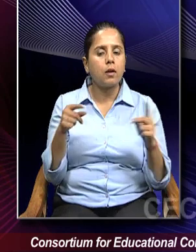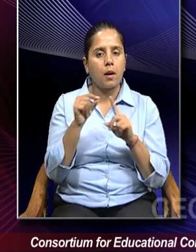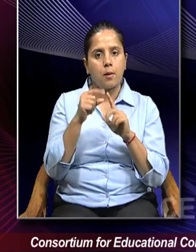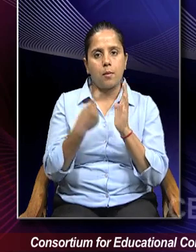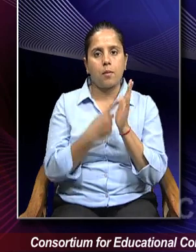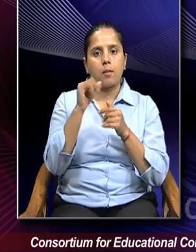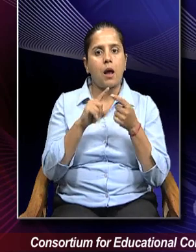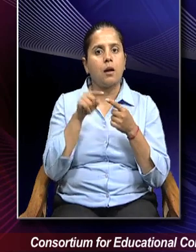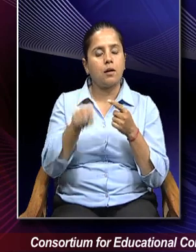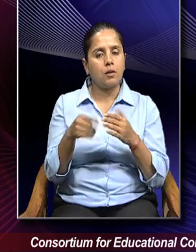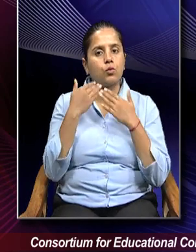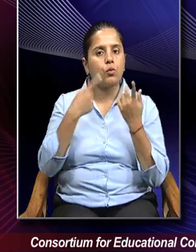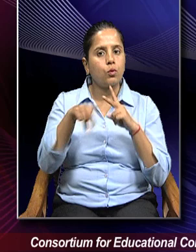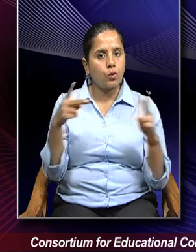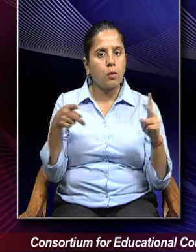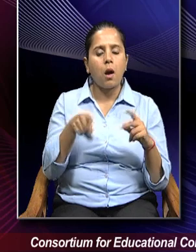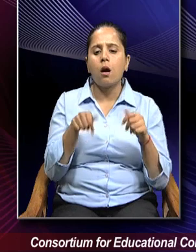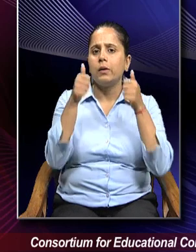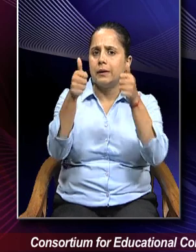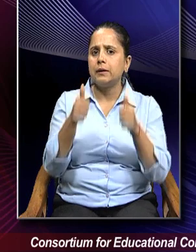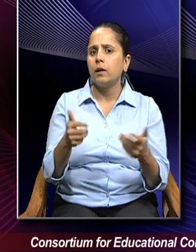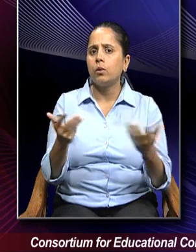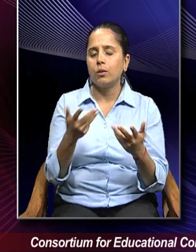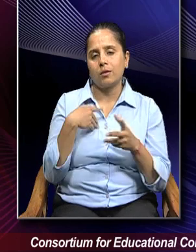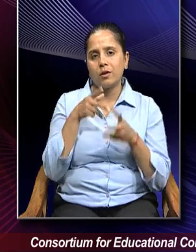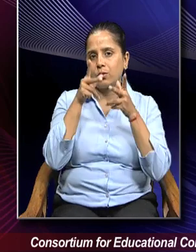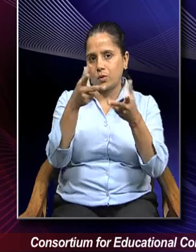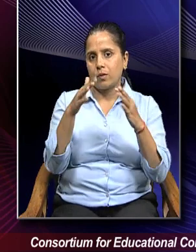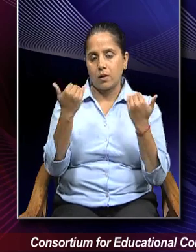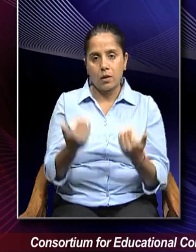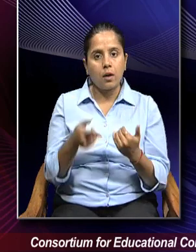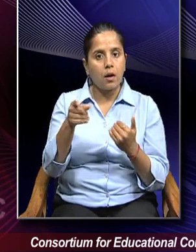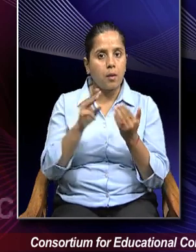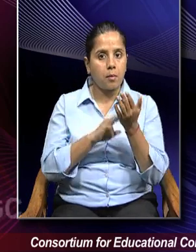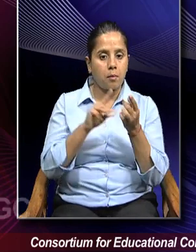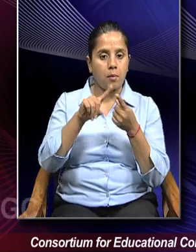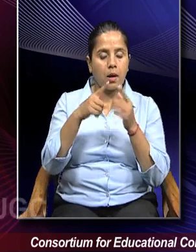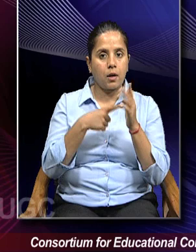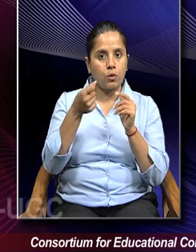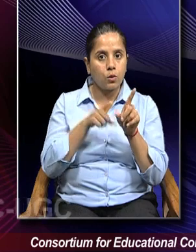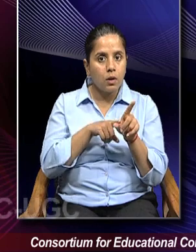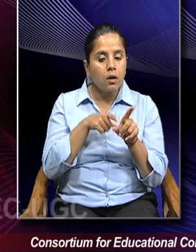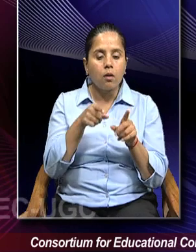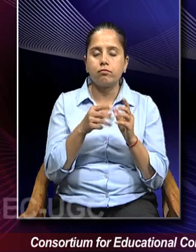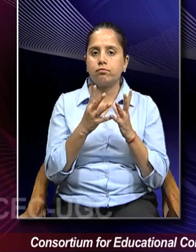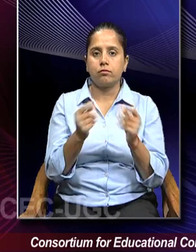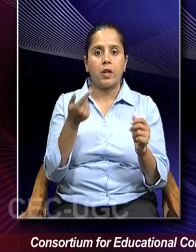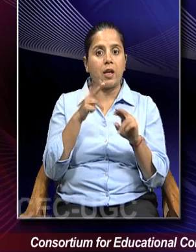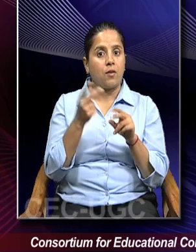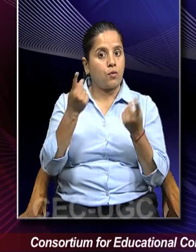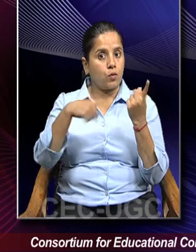school. And what is the outcome, that also I told you, that here the meritocracy goes out. If you go by